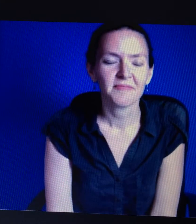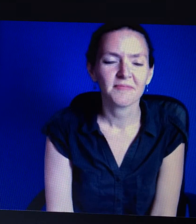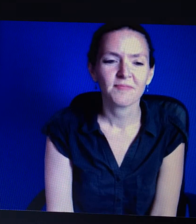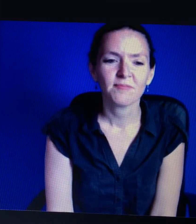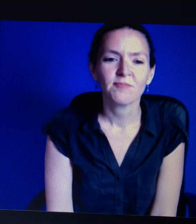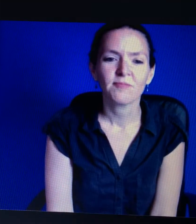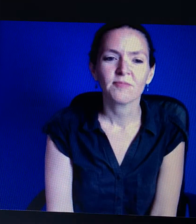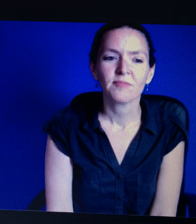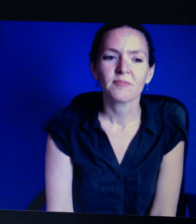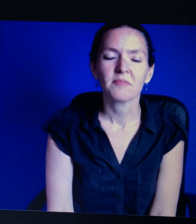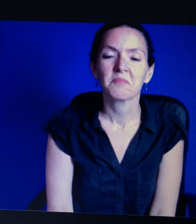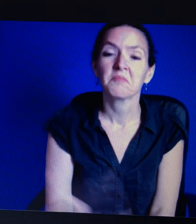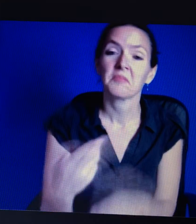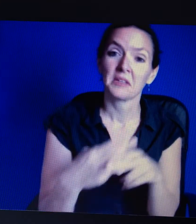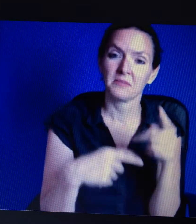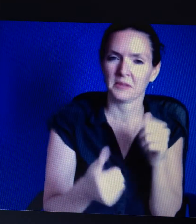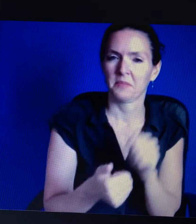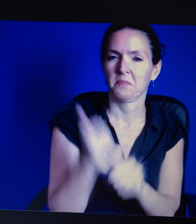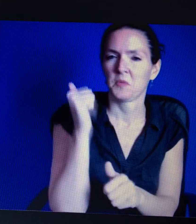Wow, finally we're finished.